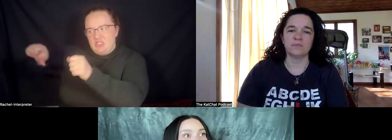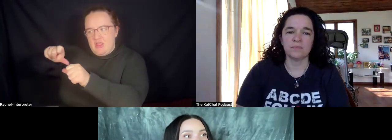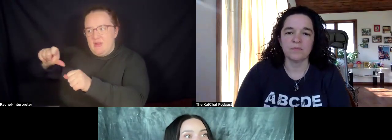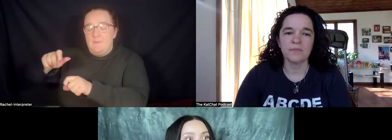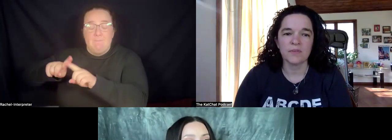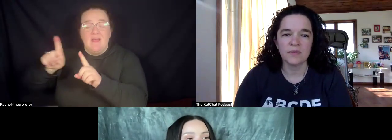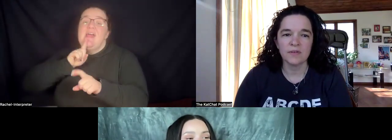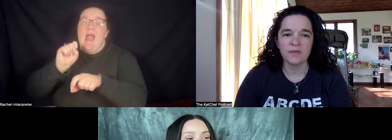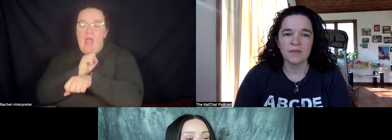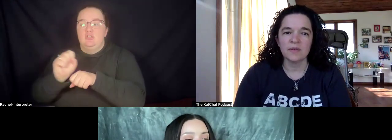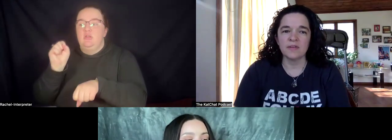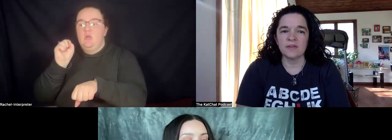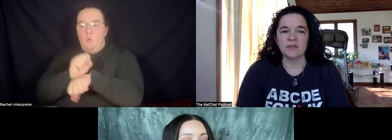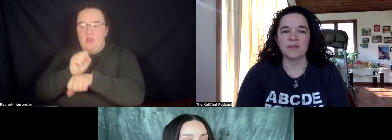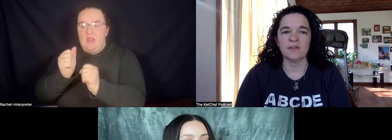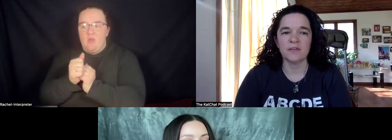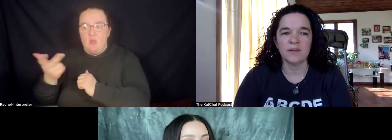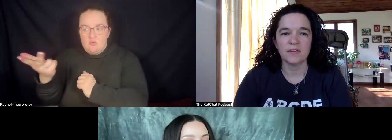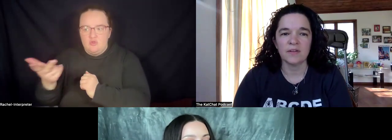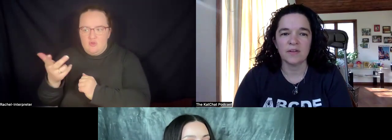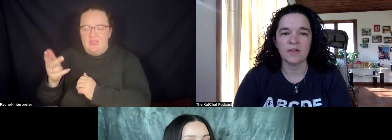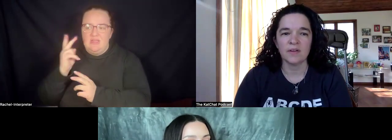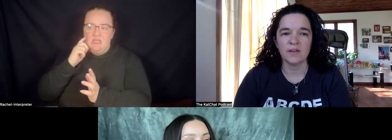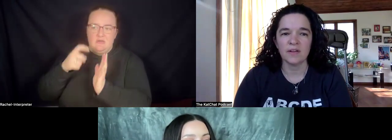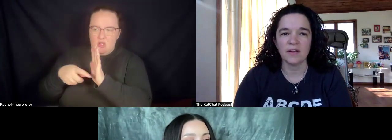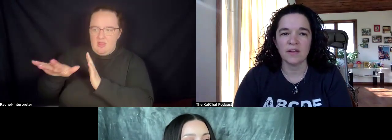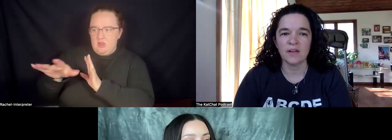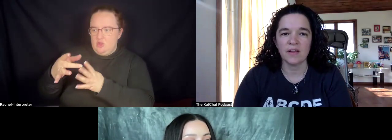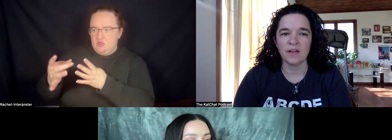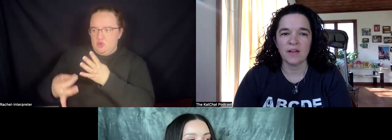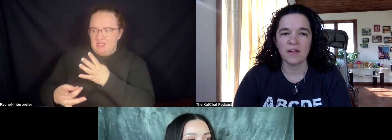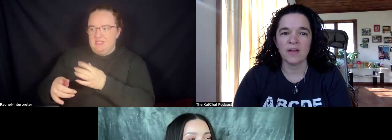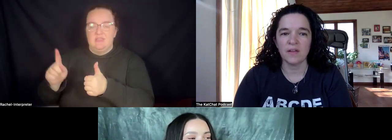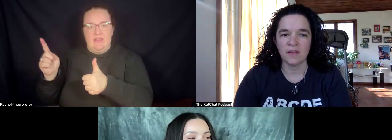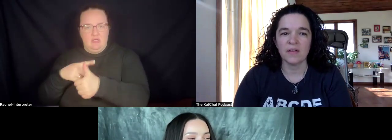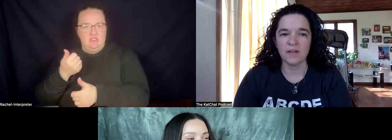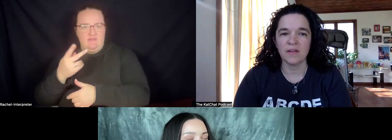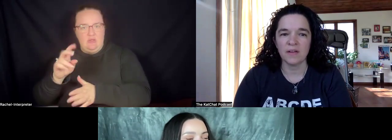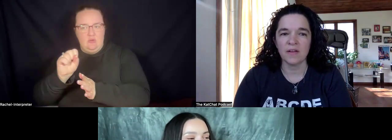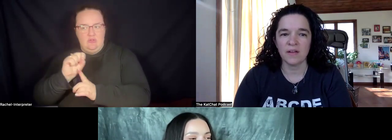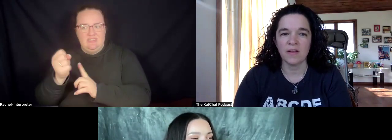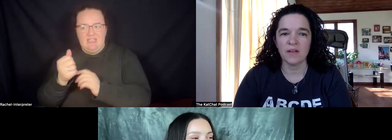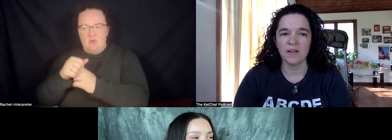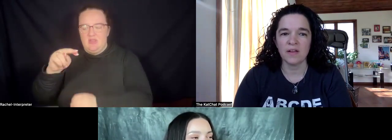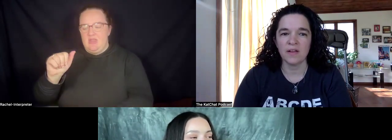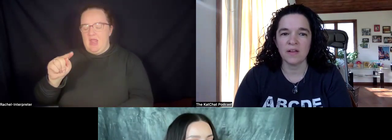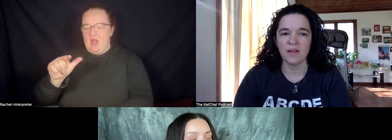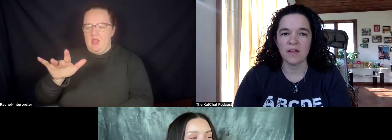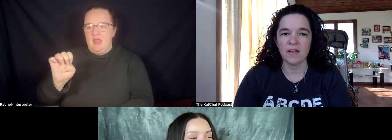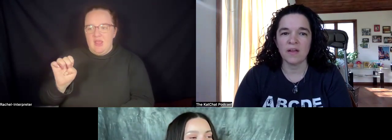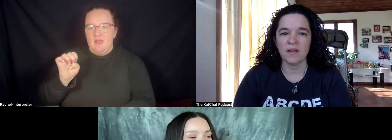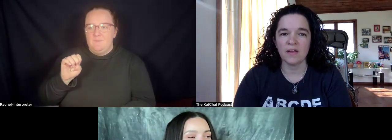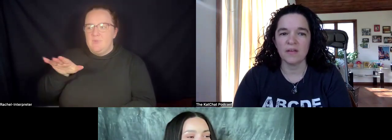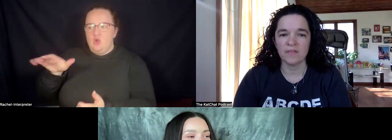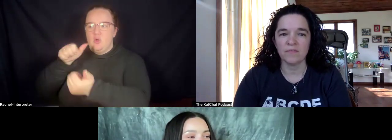getting to actually work with the ladies and seeing their choices. I remember the first couple scenes with Natalie, and she was playing her approach